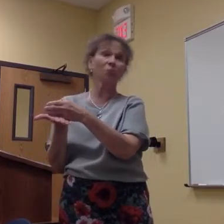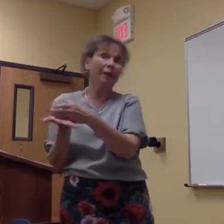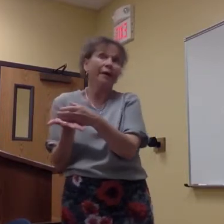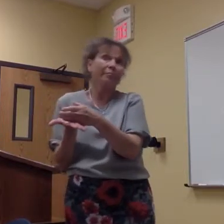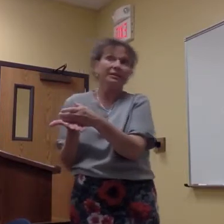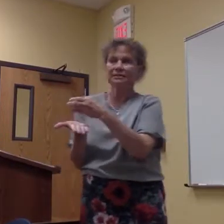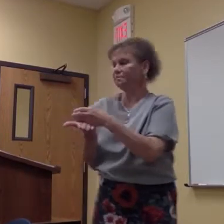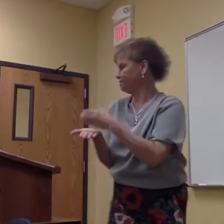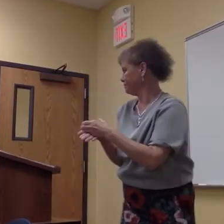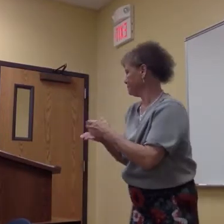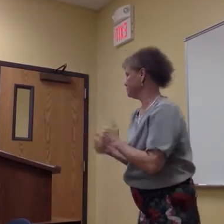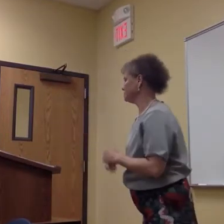a cup is.